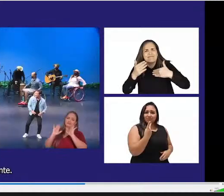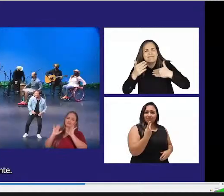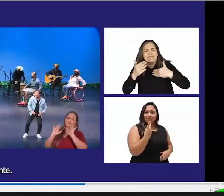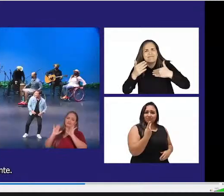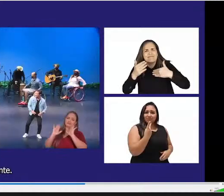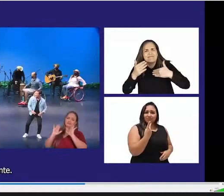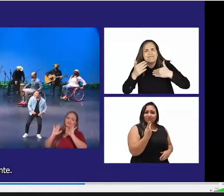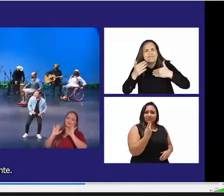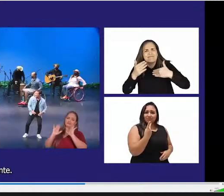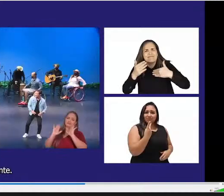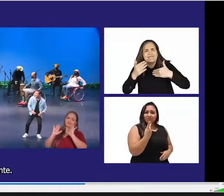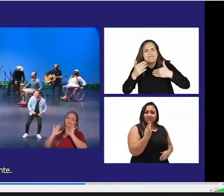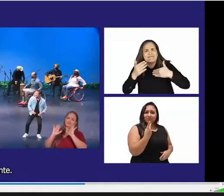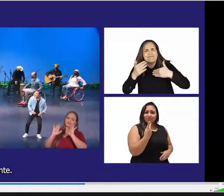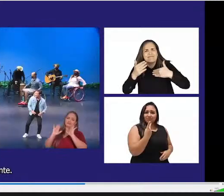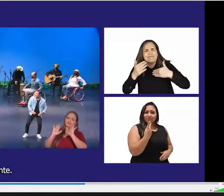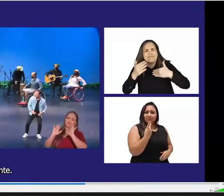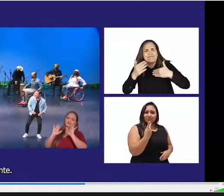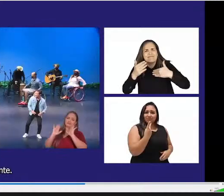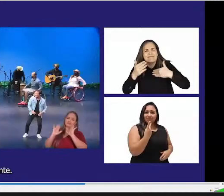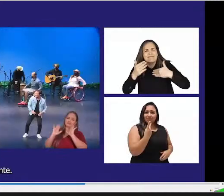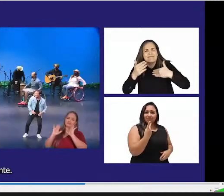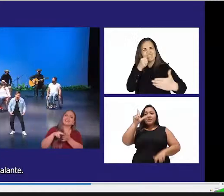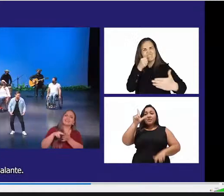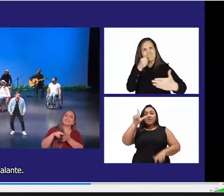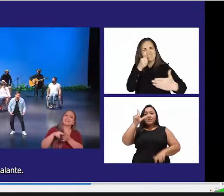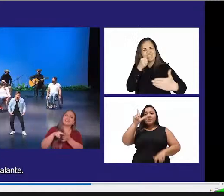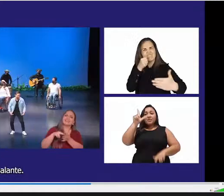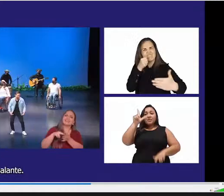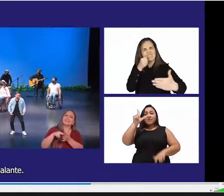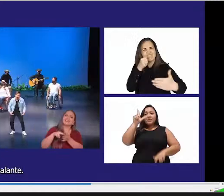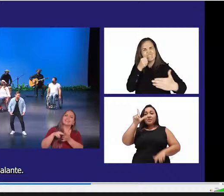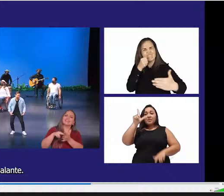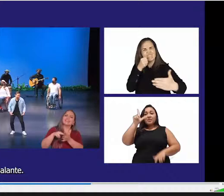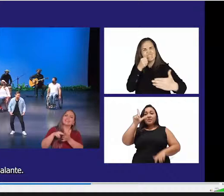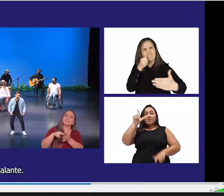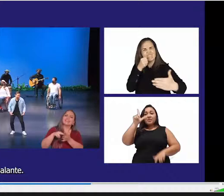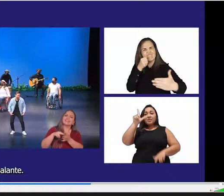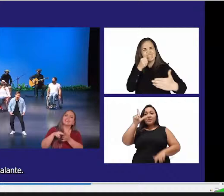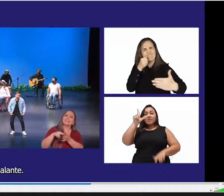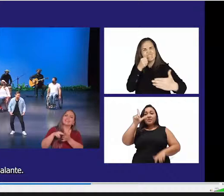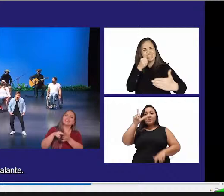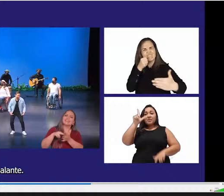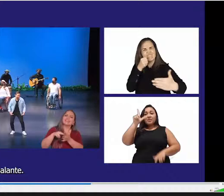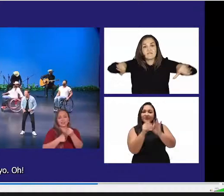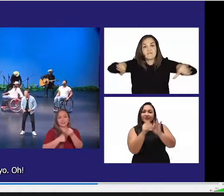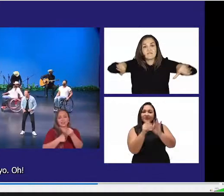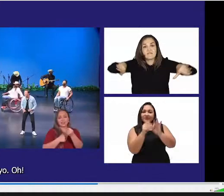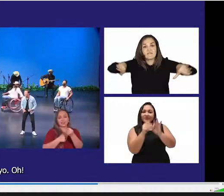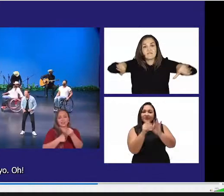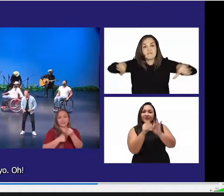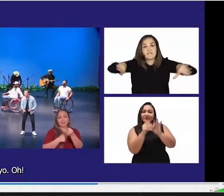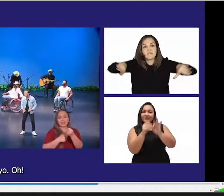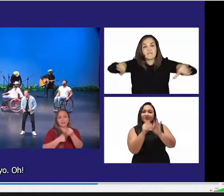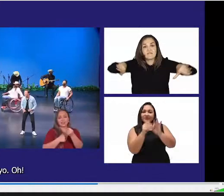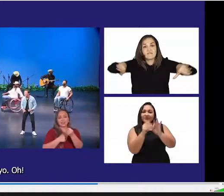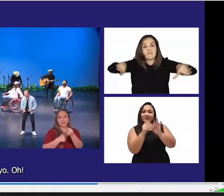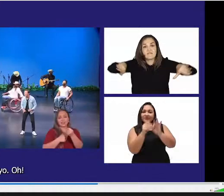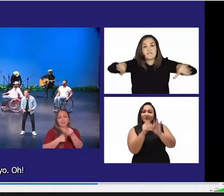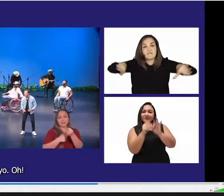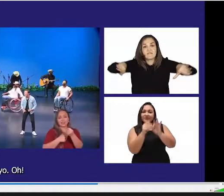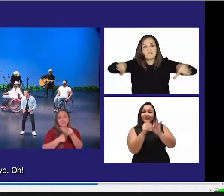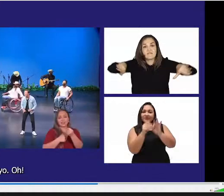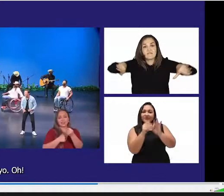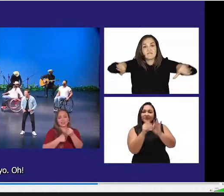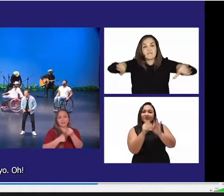appearances conditions are important and you're brave if you just move forward if you support me i will support you